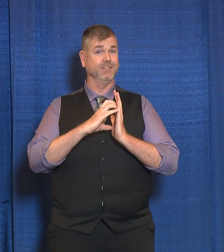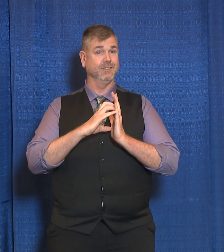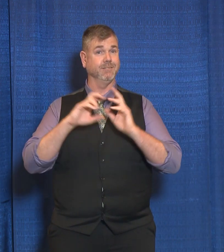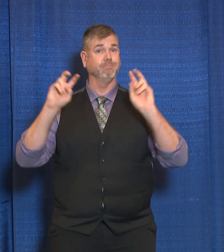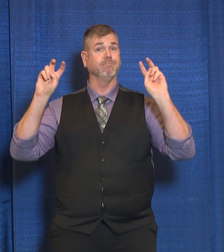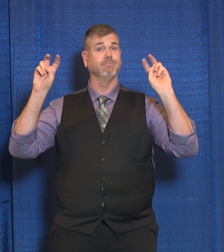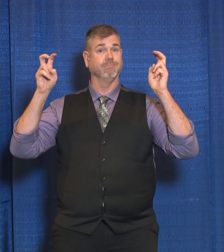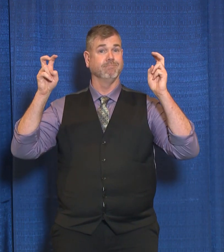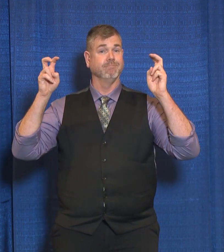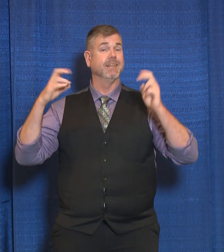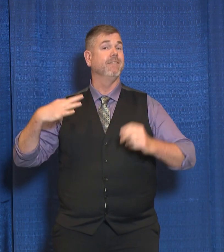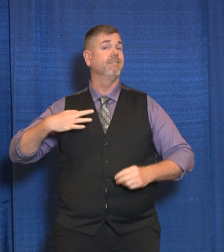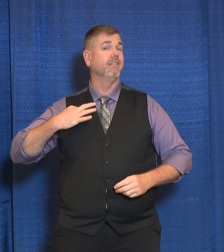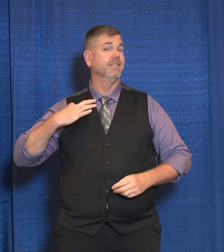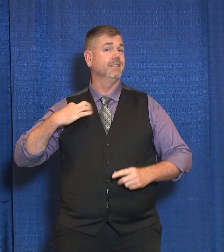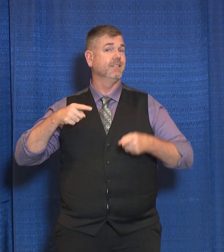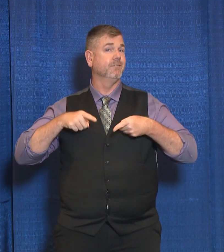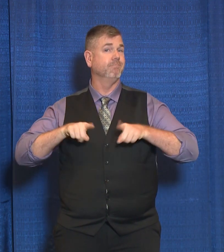Volunteer on Election Day.